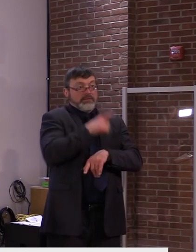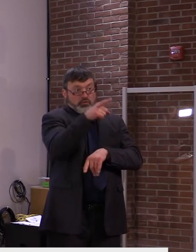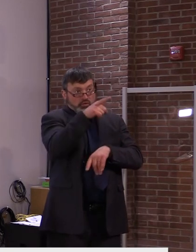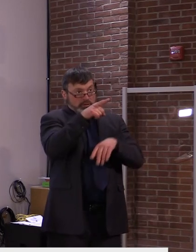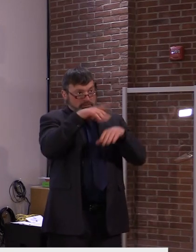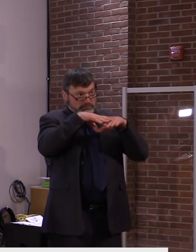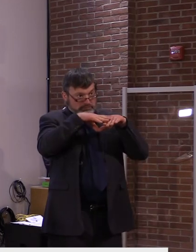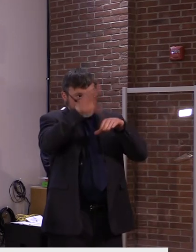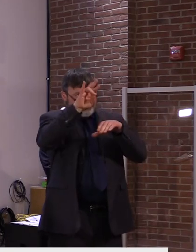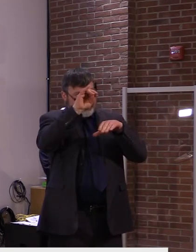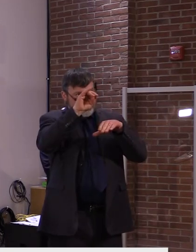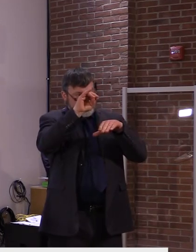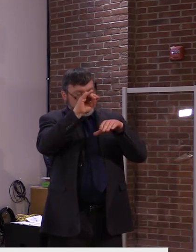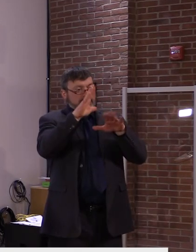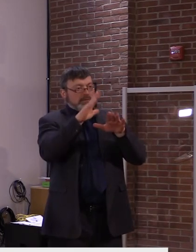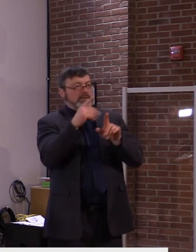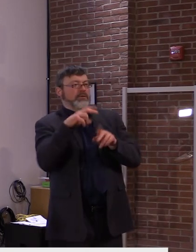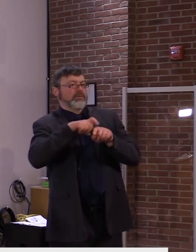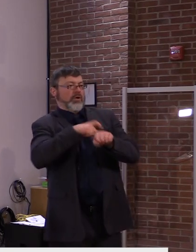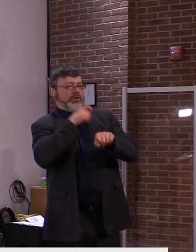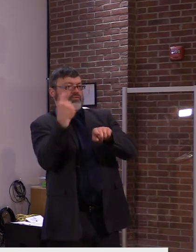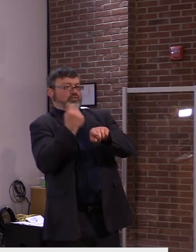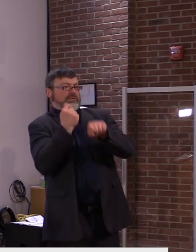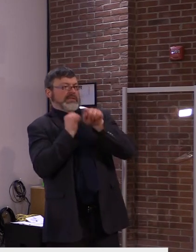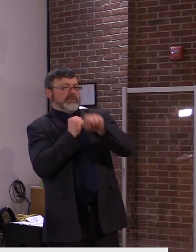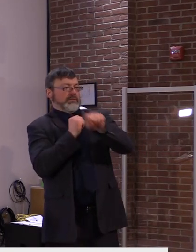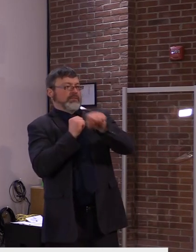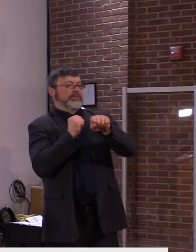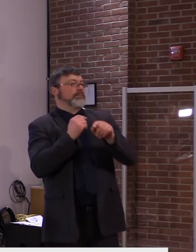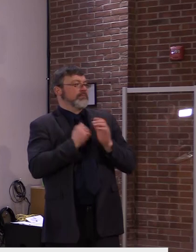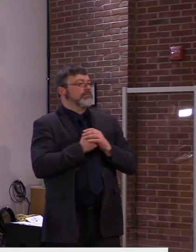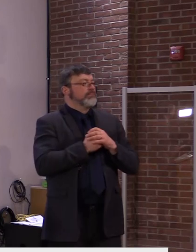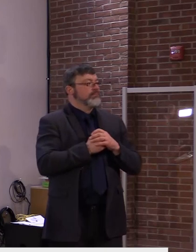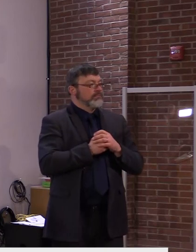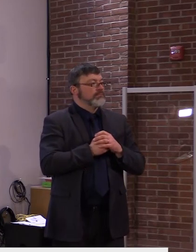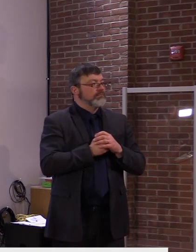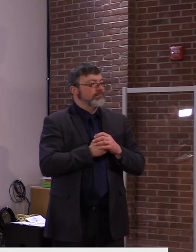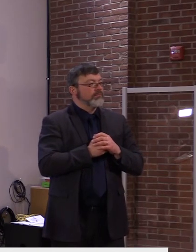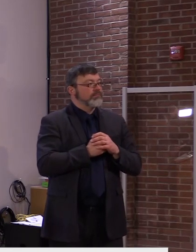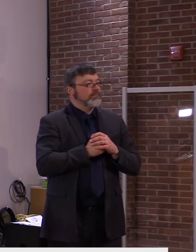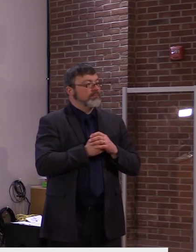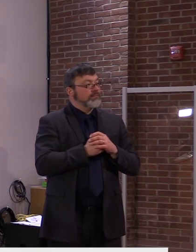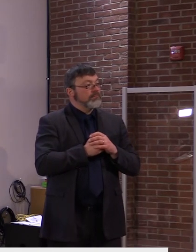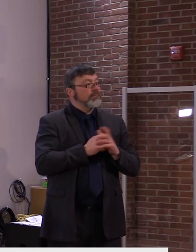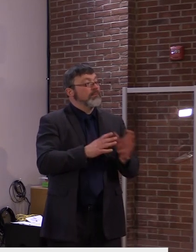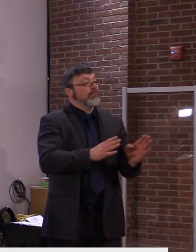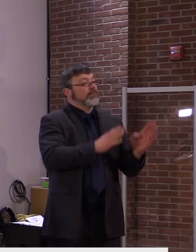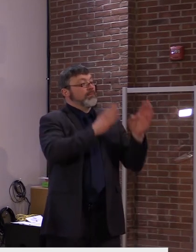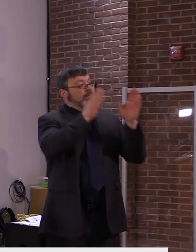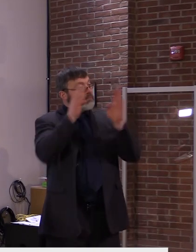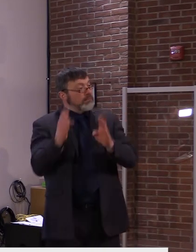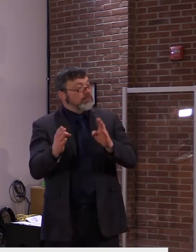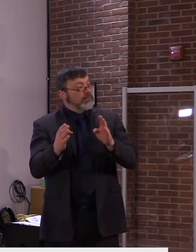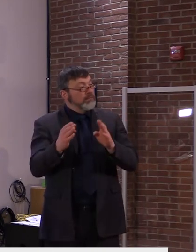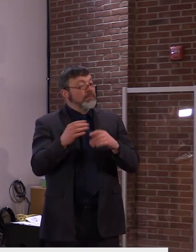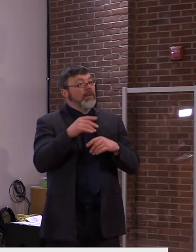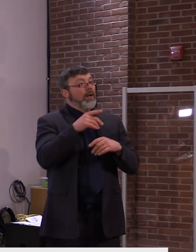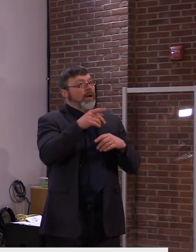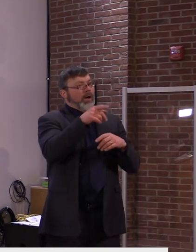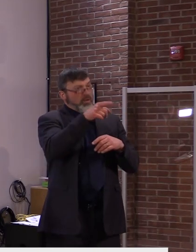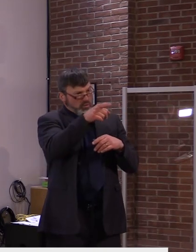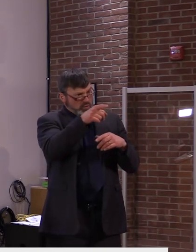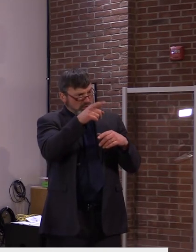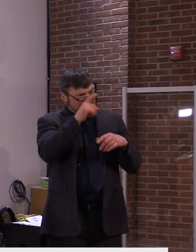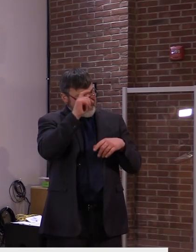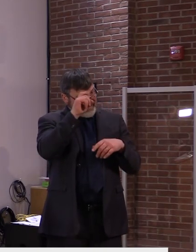help you get a step ahead so you can easily log in on Tuesday to schedule your appointment. You can also find answers to